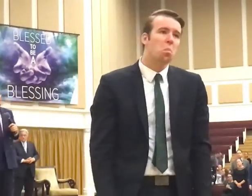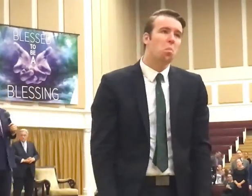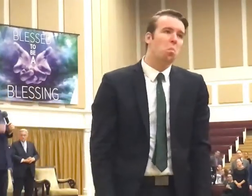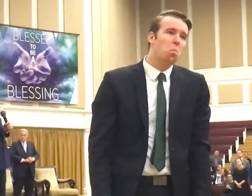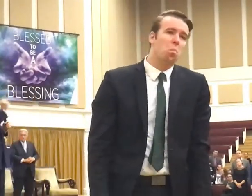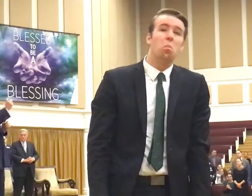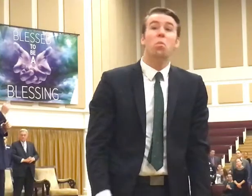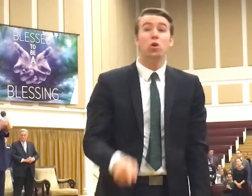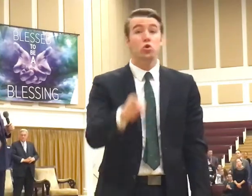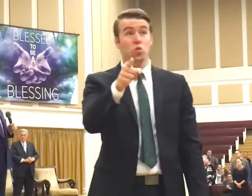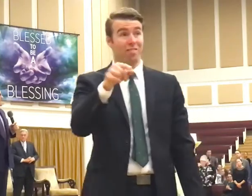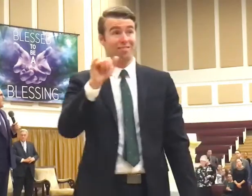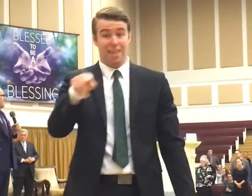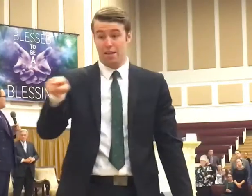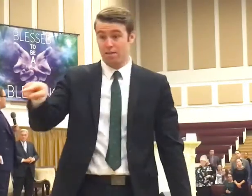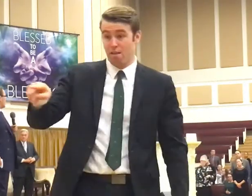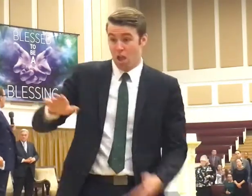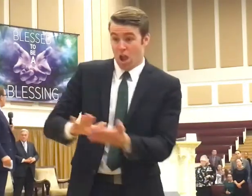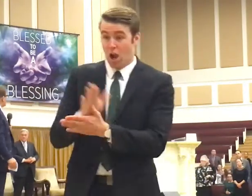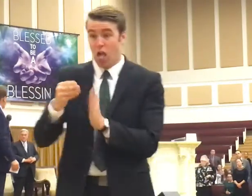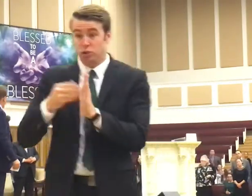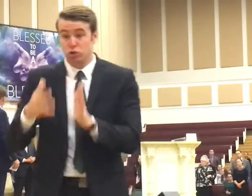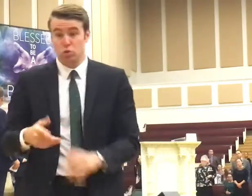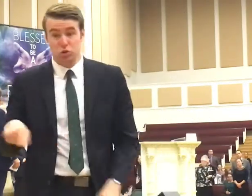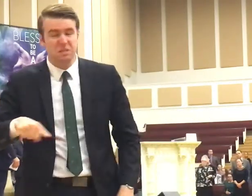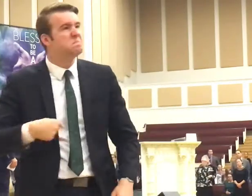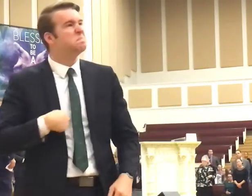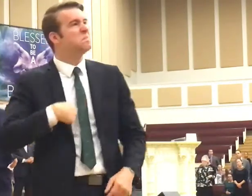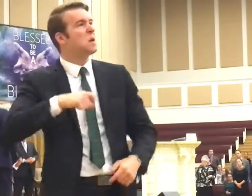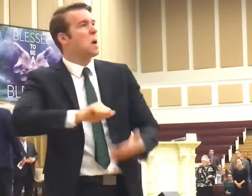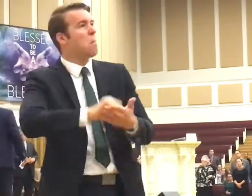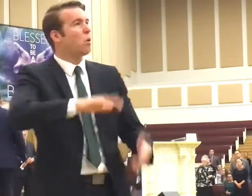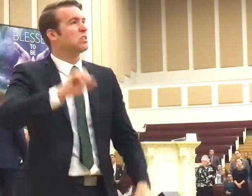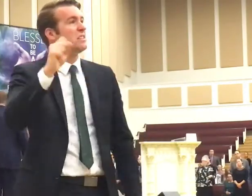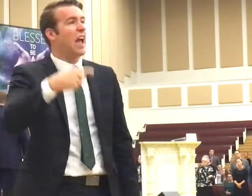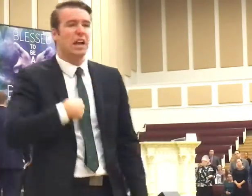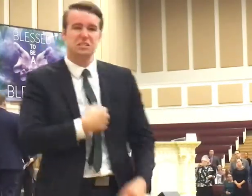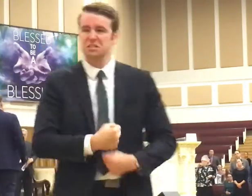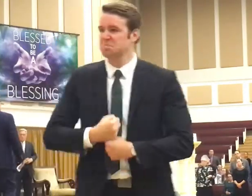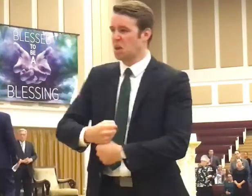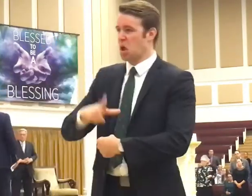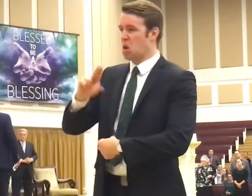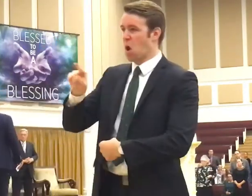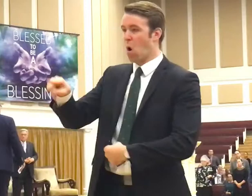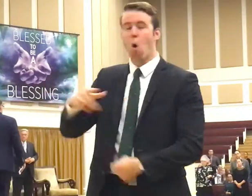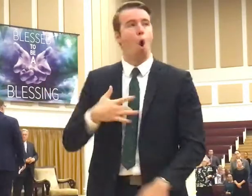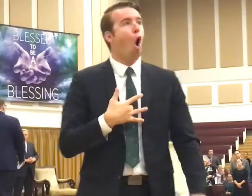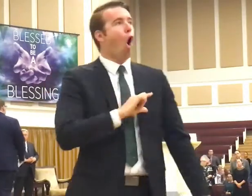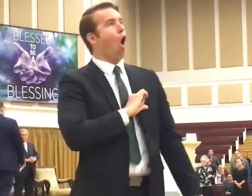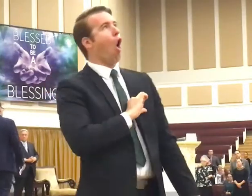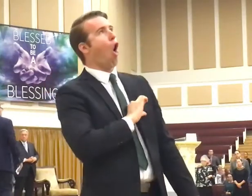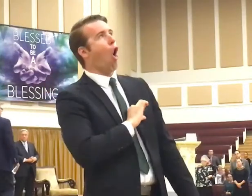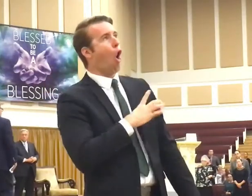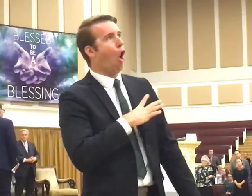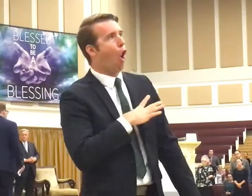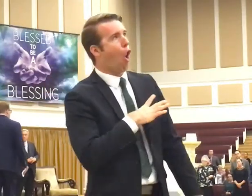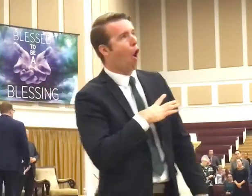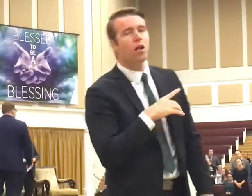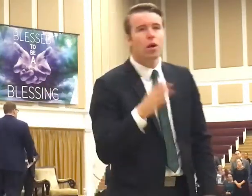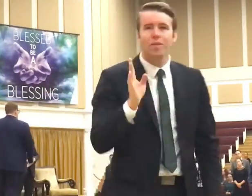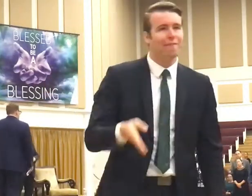You're never going to convince that college student with your sign. You think standing in front of an abortion